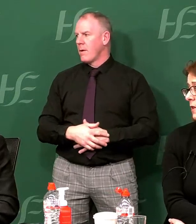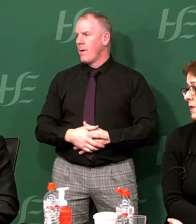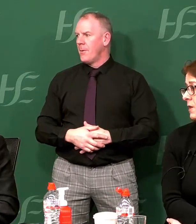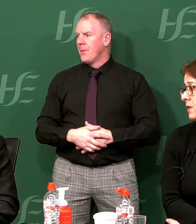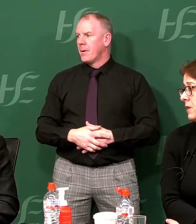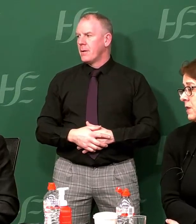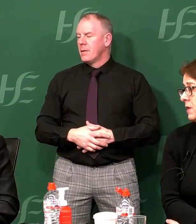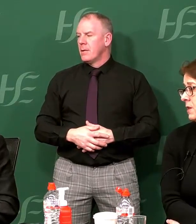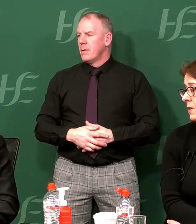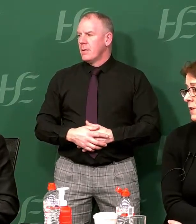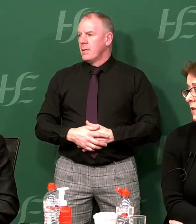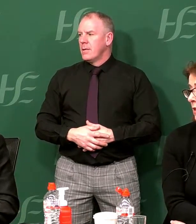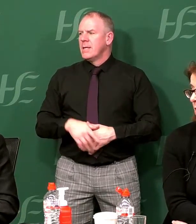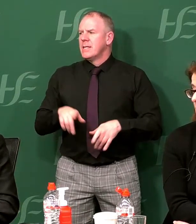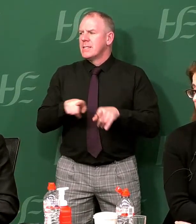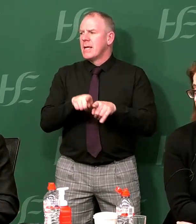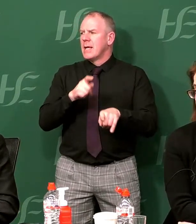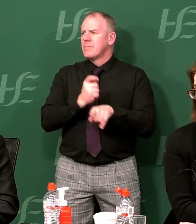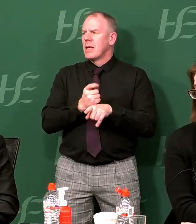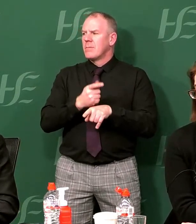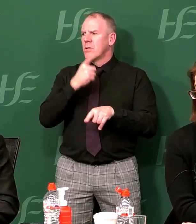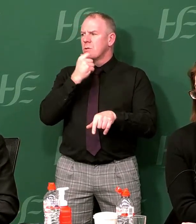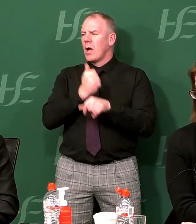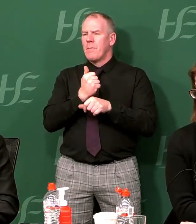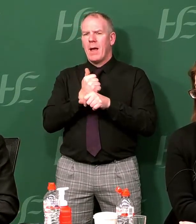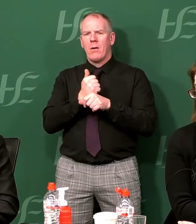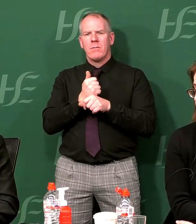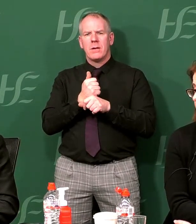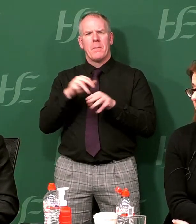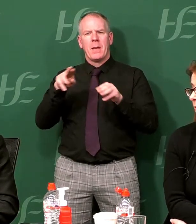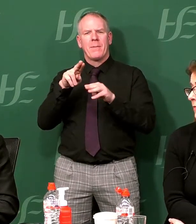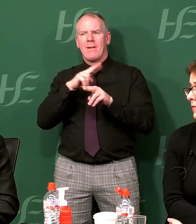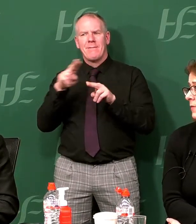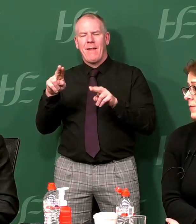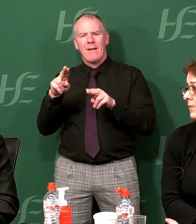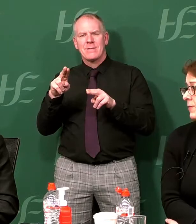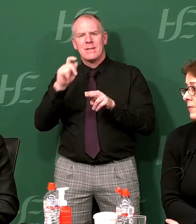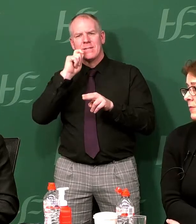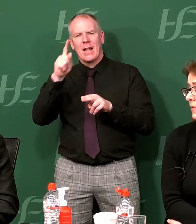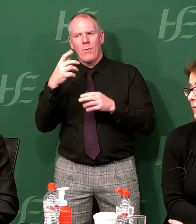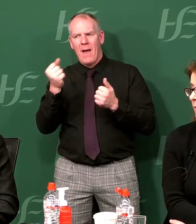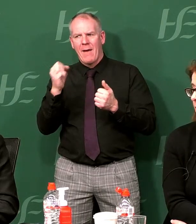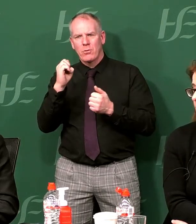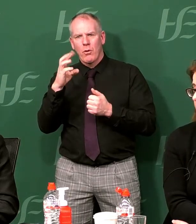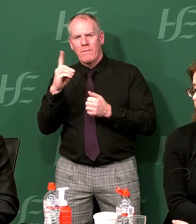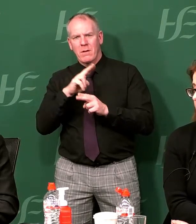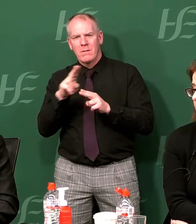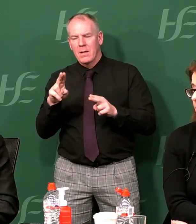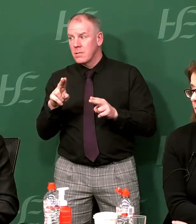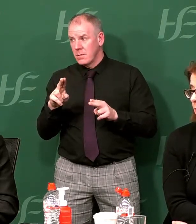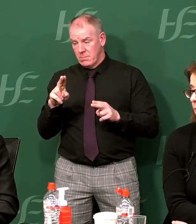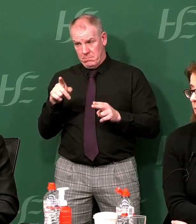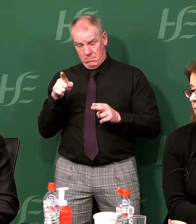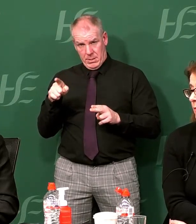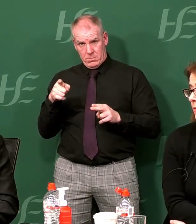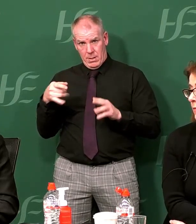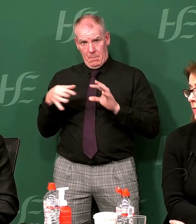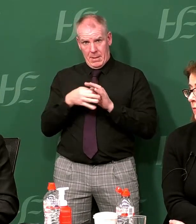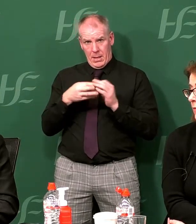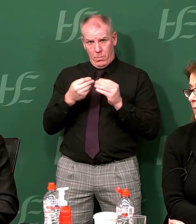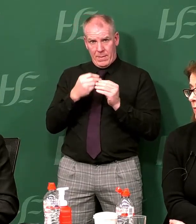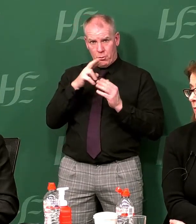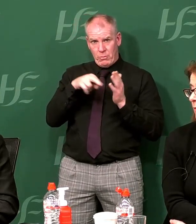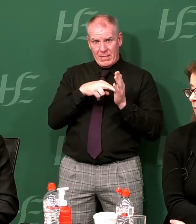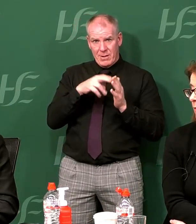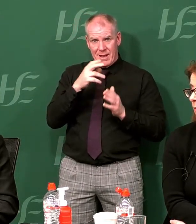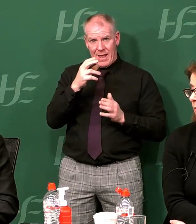just secondly, just to come back to the underreporting, do we know when that might be worked out? Is it going to be when we can get the antigen test registered, or is